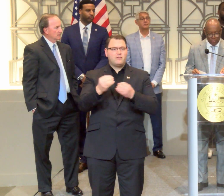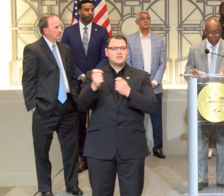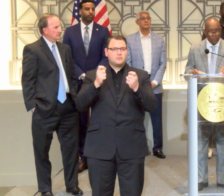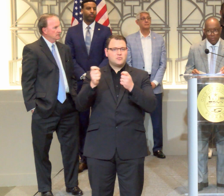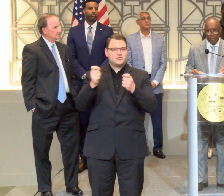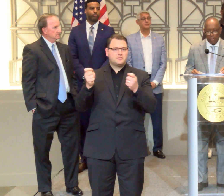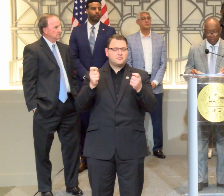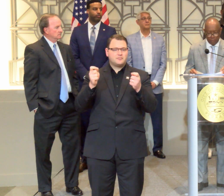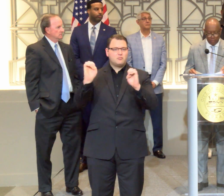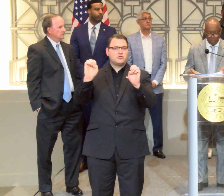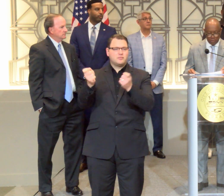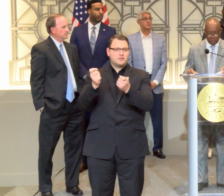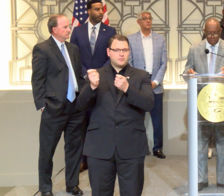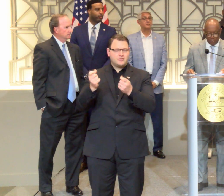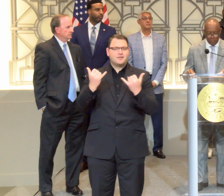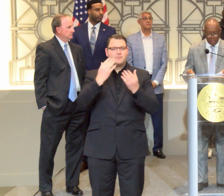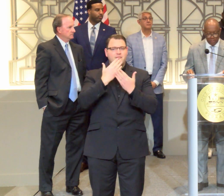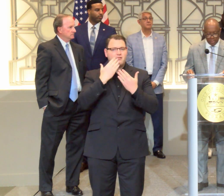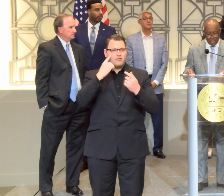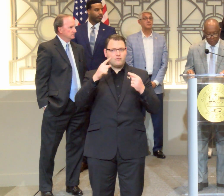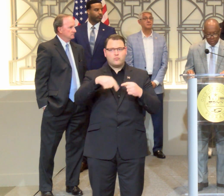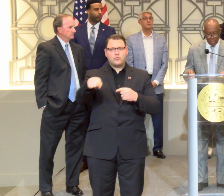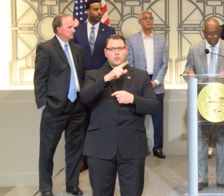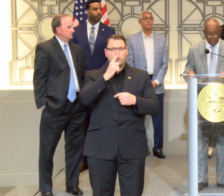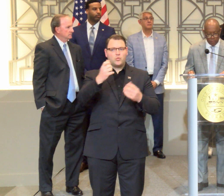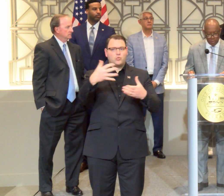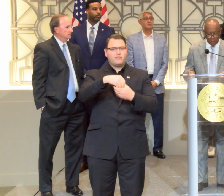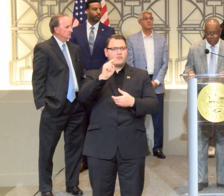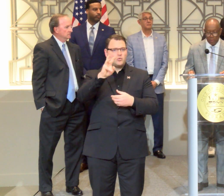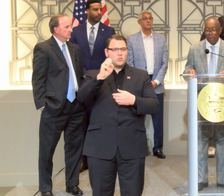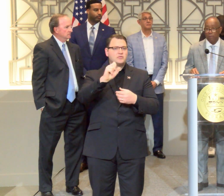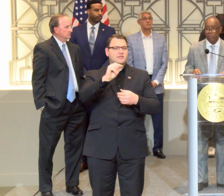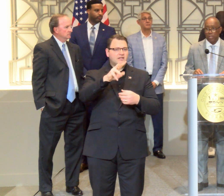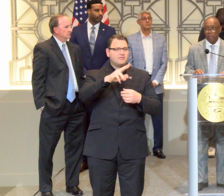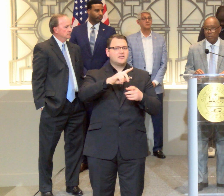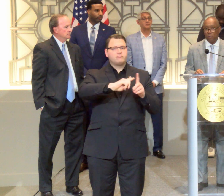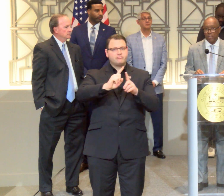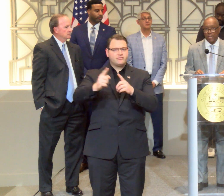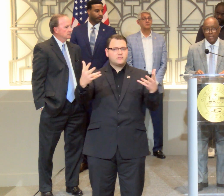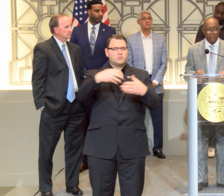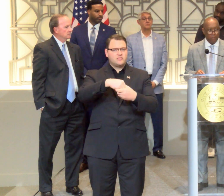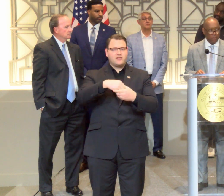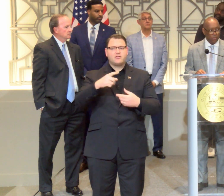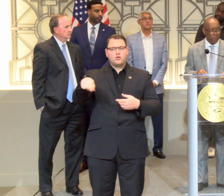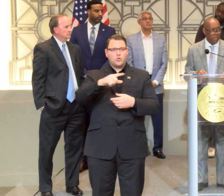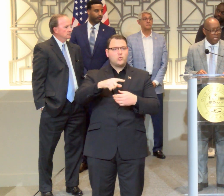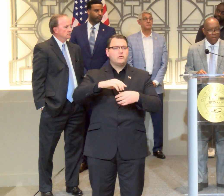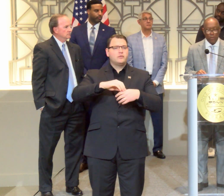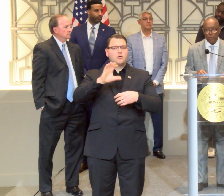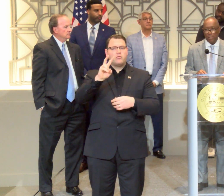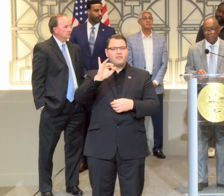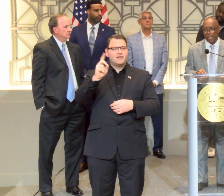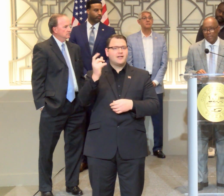And I certainly want to thank members of the media for being here today. And you've been extremely helpful in sharing COVID-19 information. And